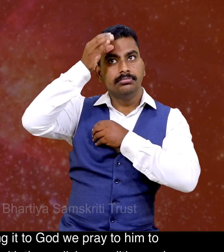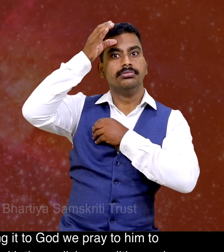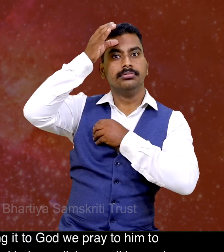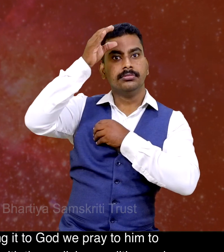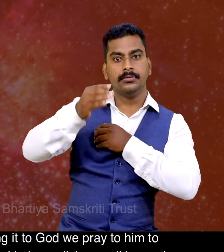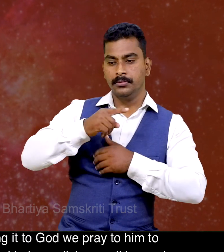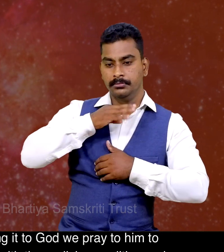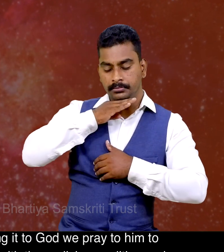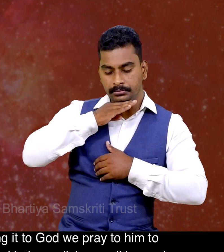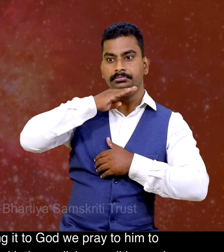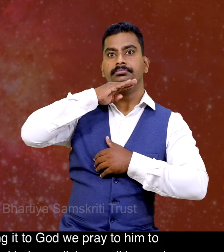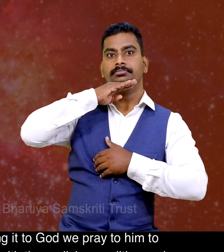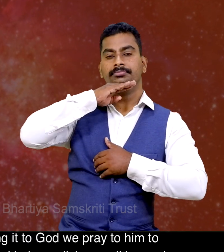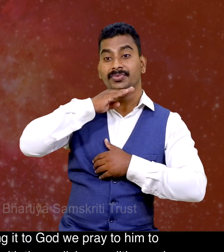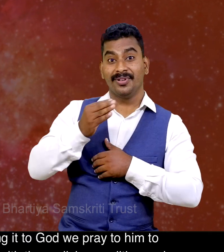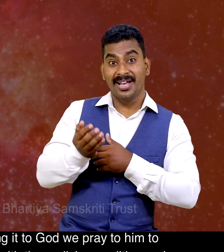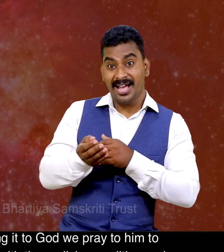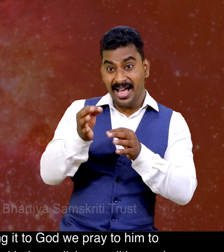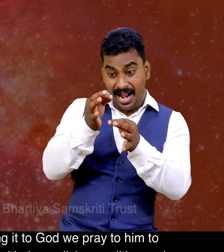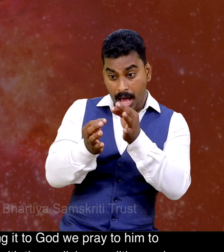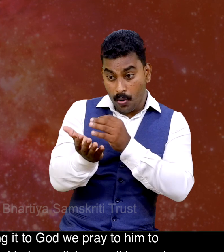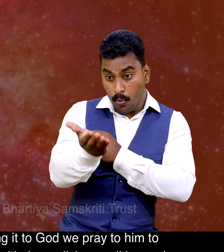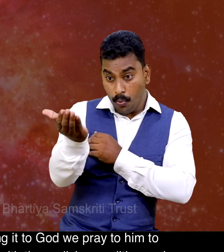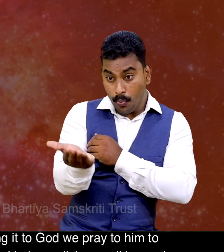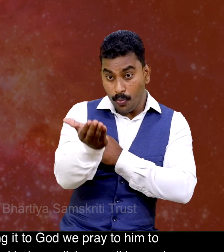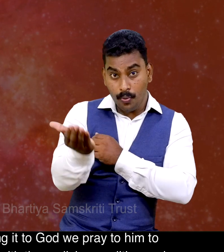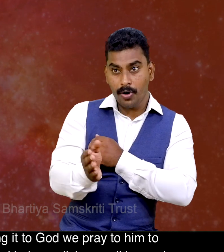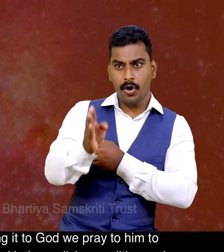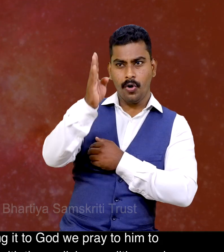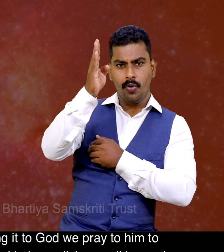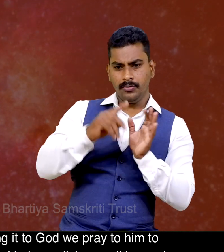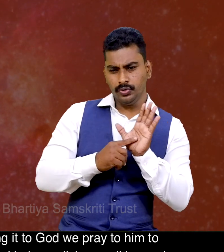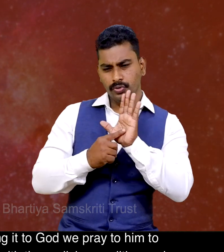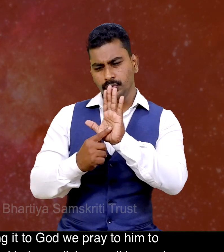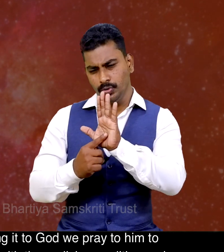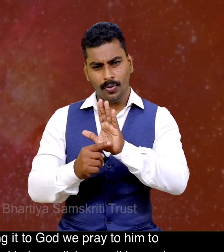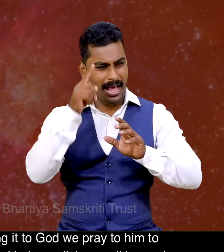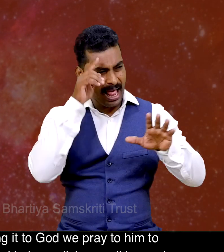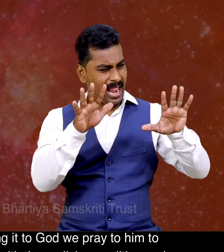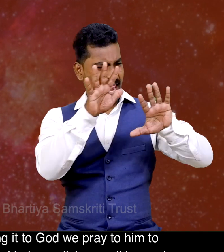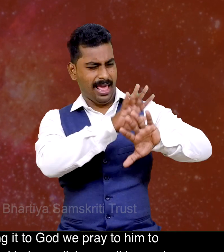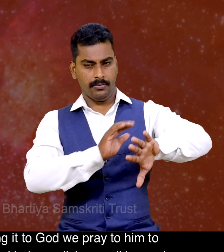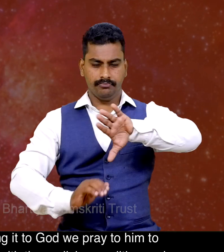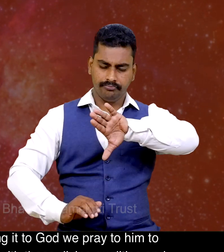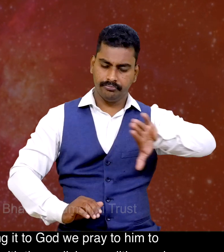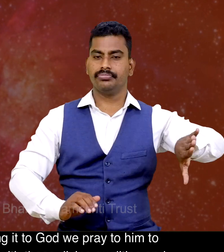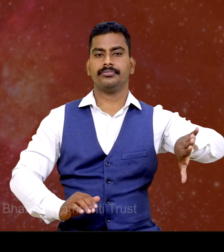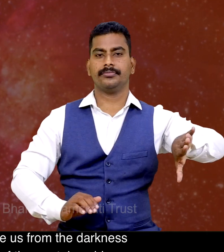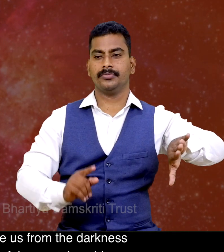offering light to God, we pray to Him to endow us with these divine qualities and save us